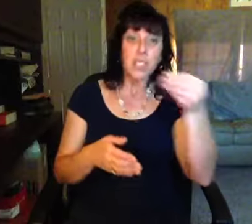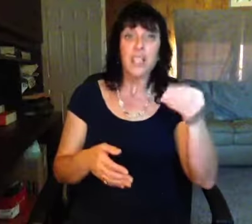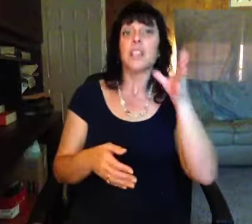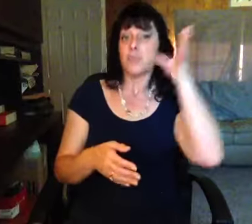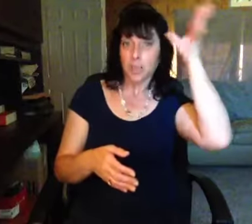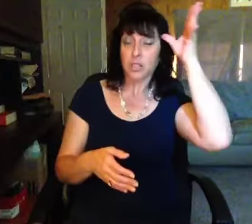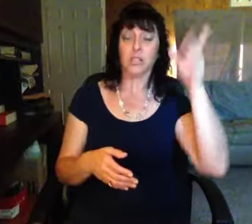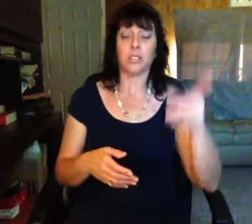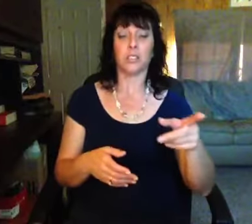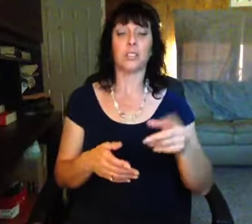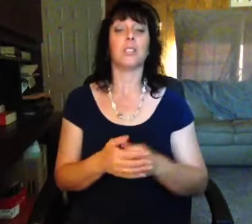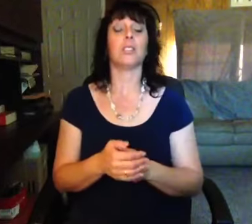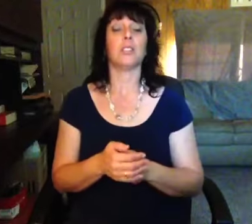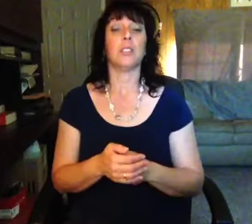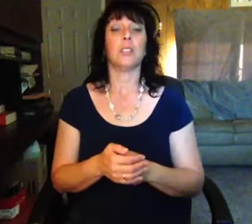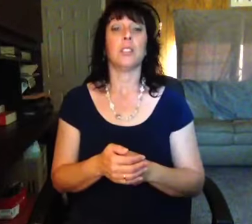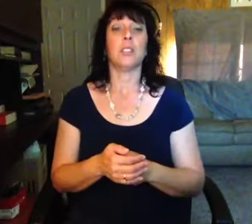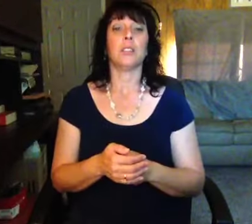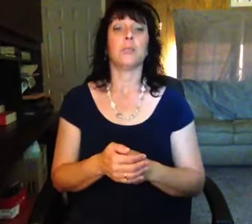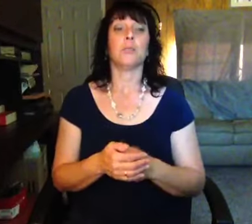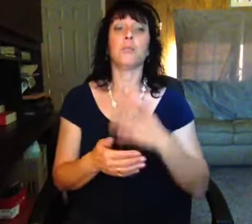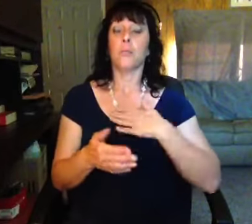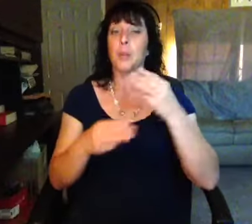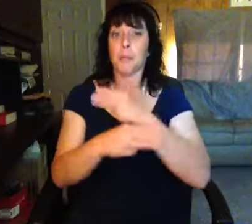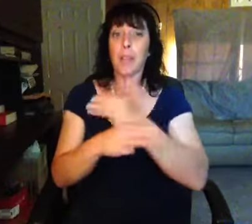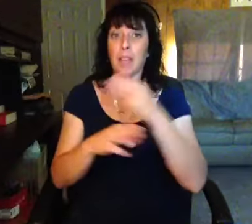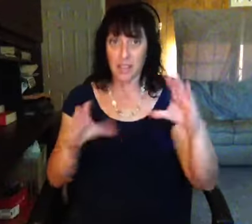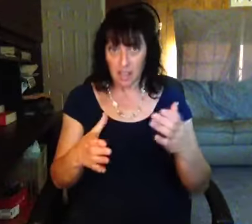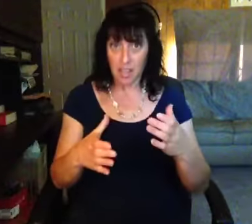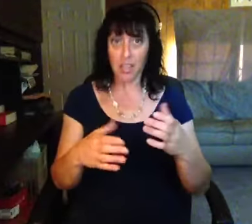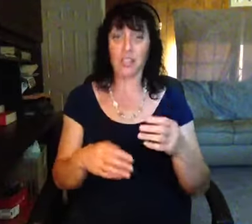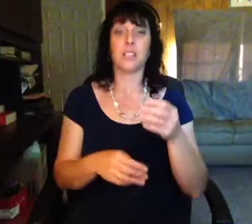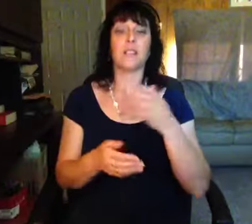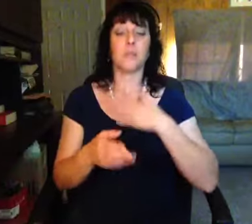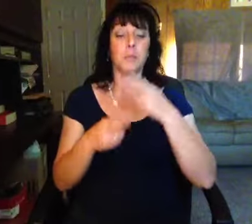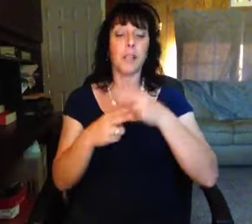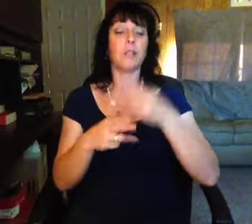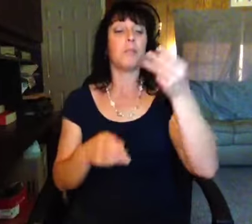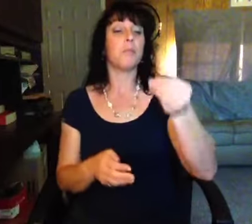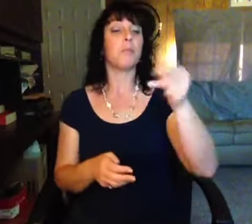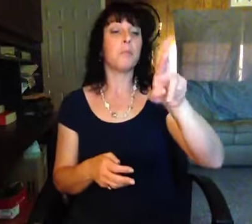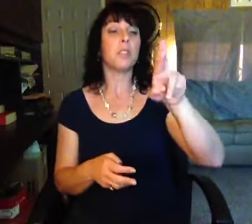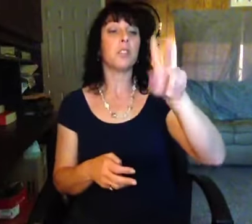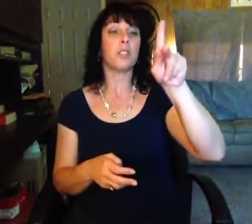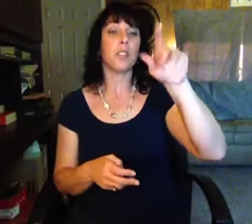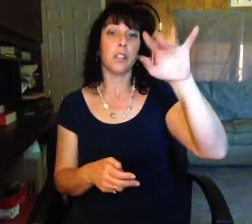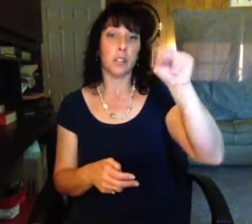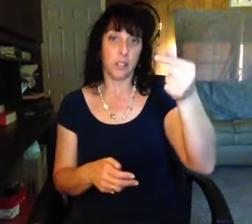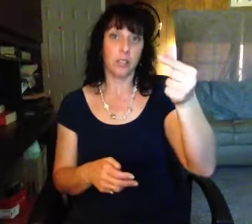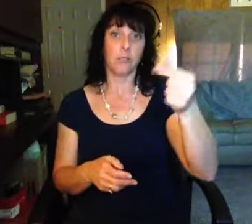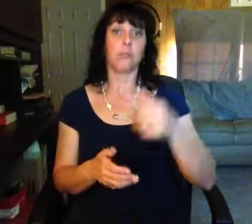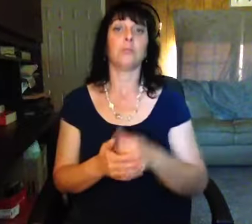for this year's classroom in my math class. This is Mr. King. So I need to kind of discuss what a